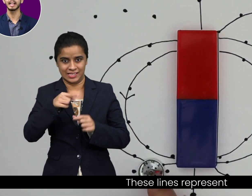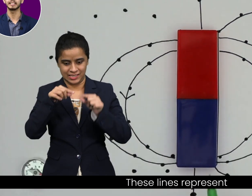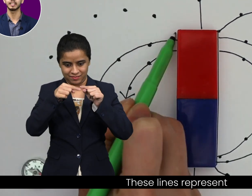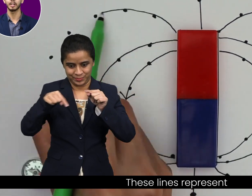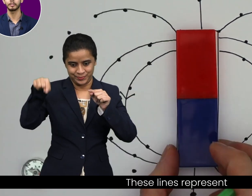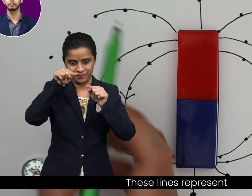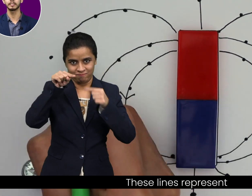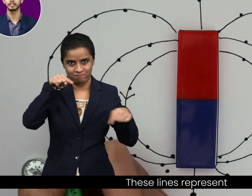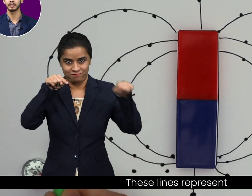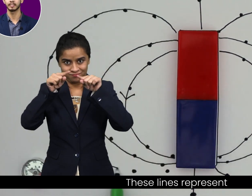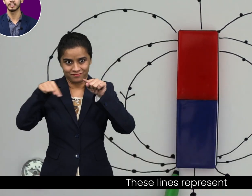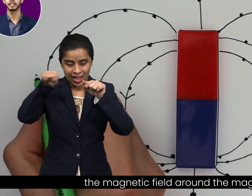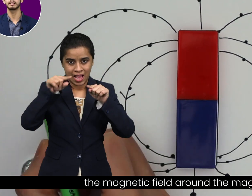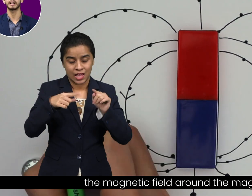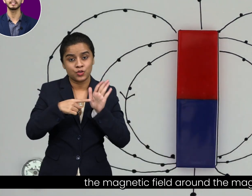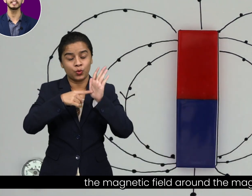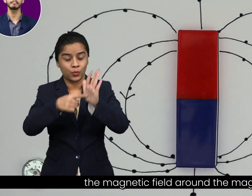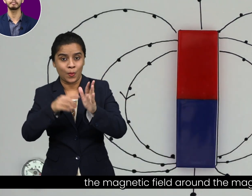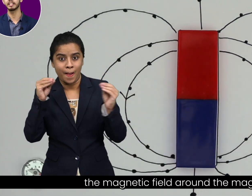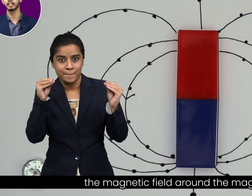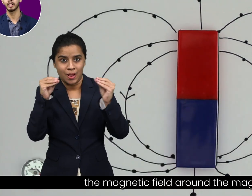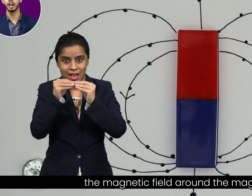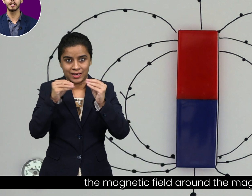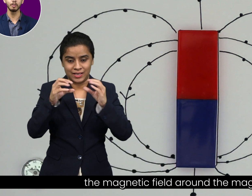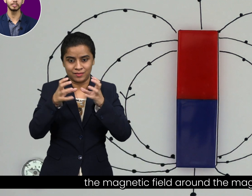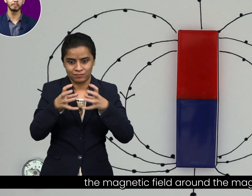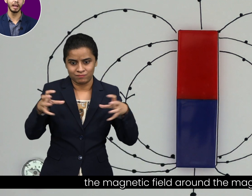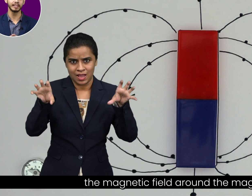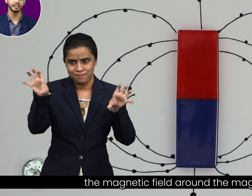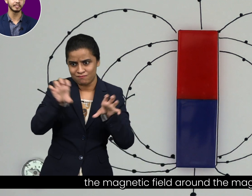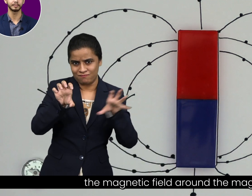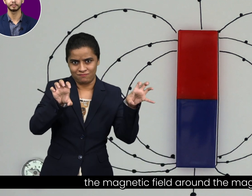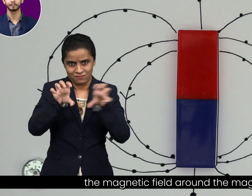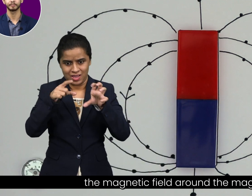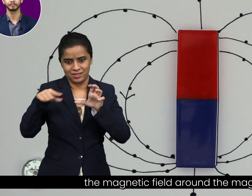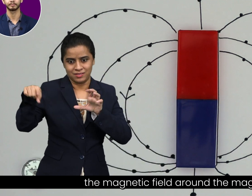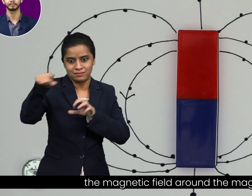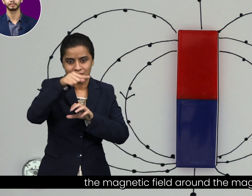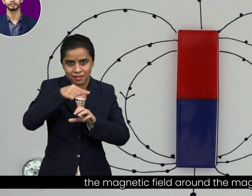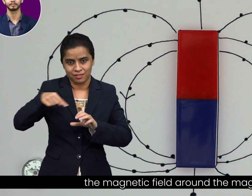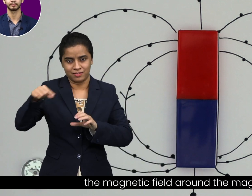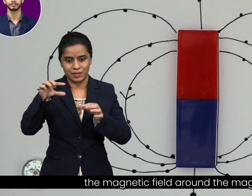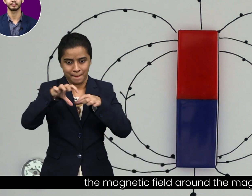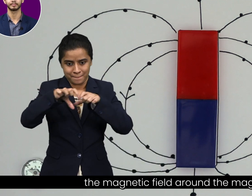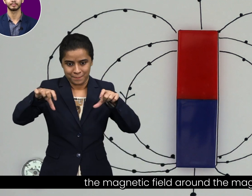These lines represent the magnetic field around the magnet.